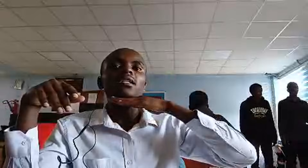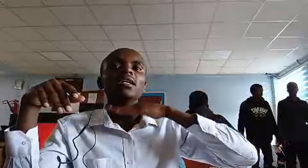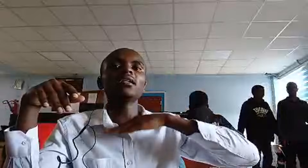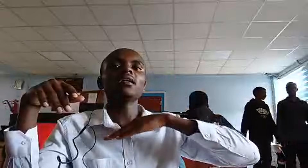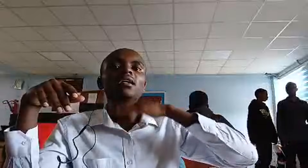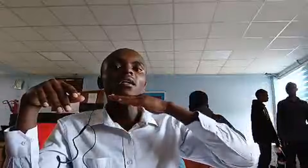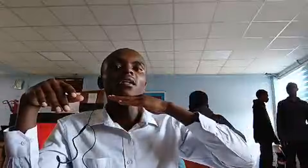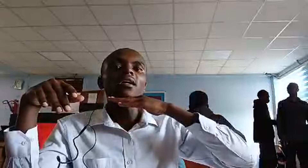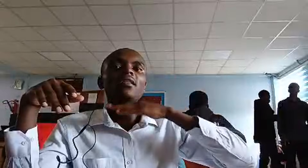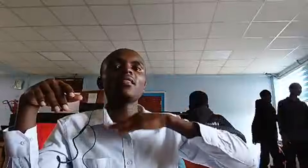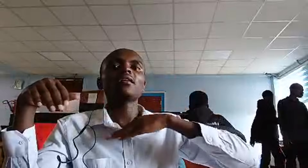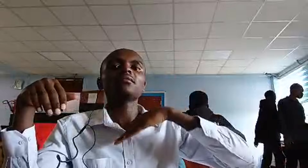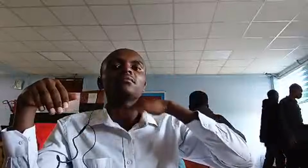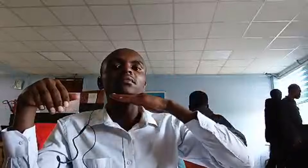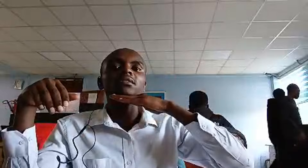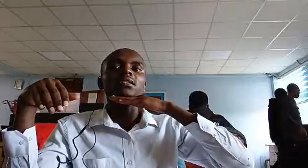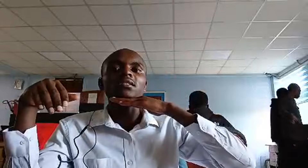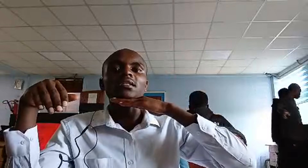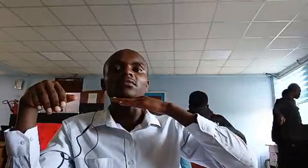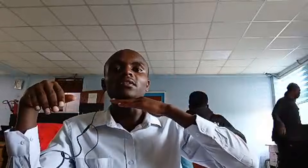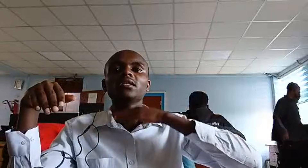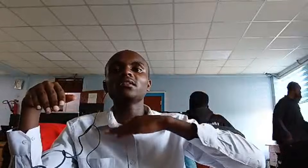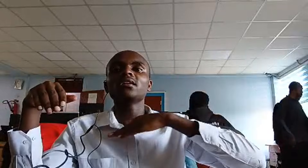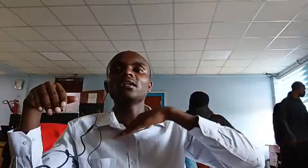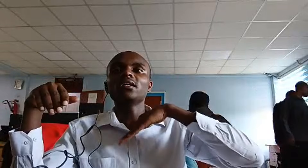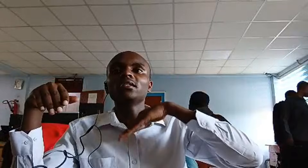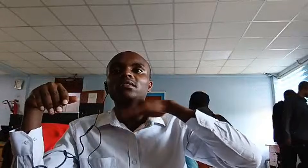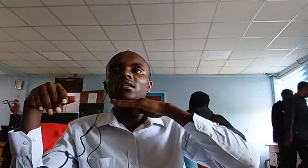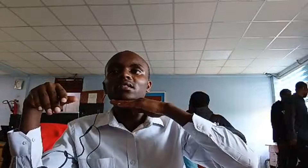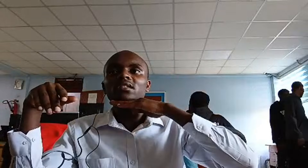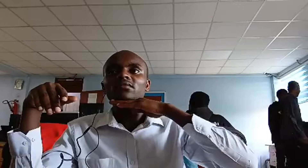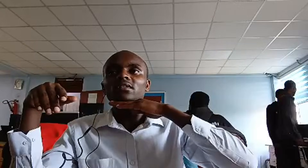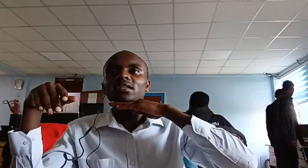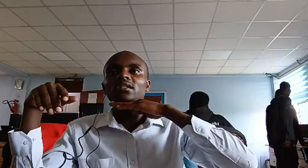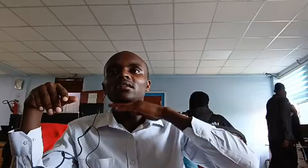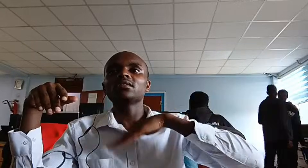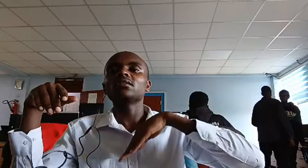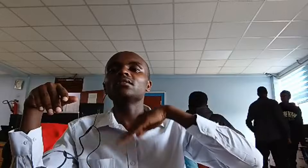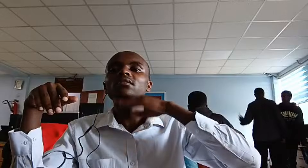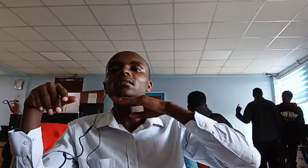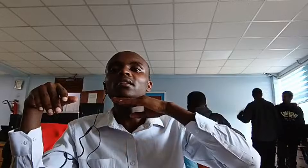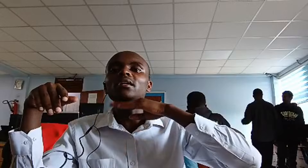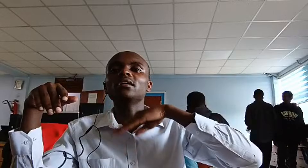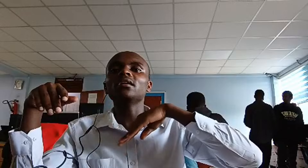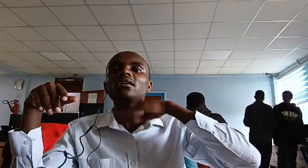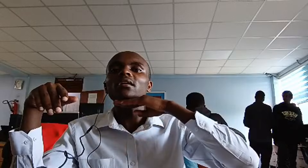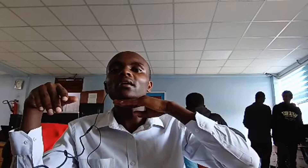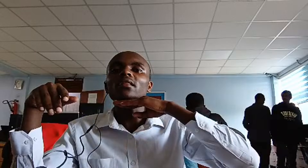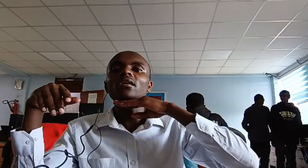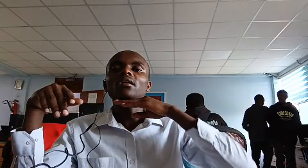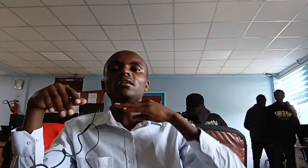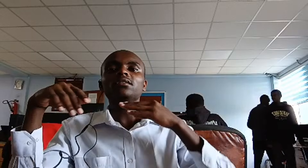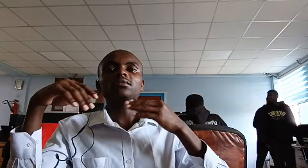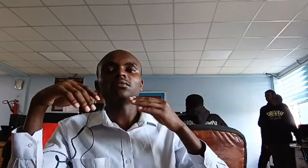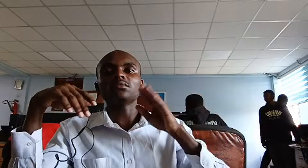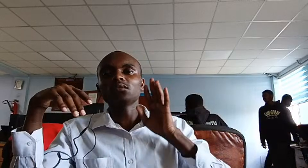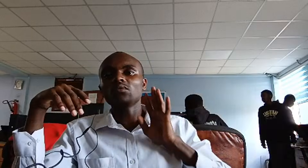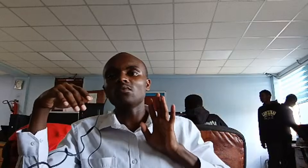Dead, dead. See the sign for dead. See the sign for dead. Dead, dead. So